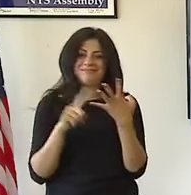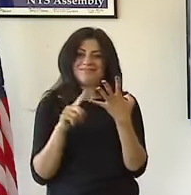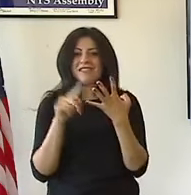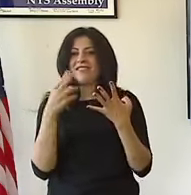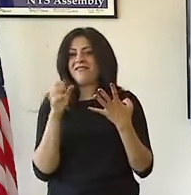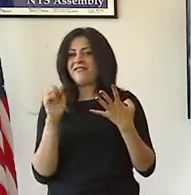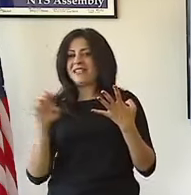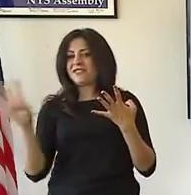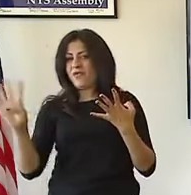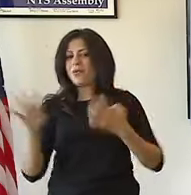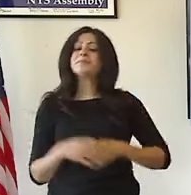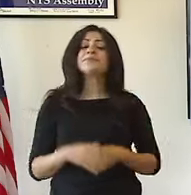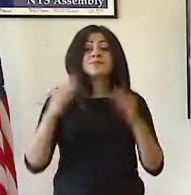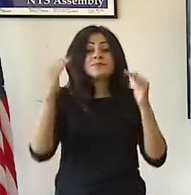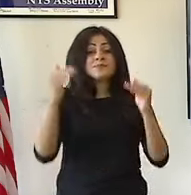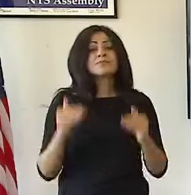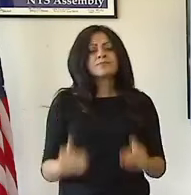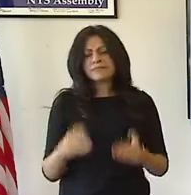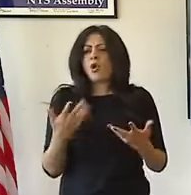contact tracers.